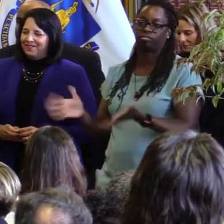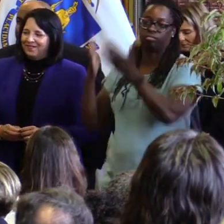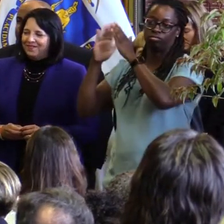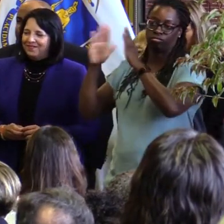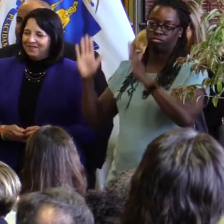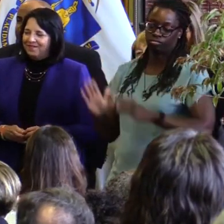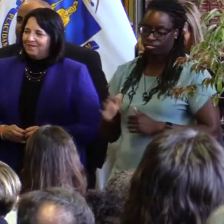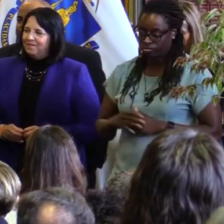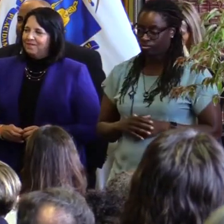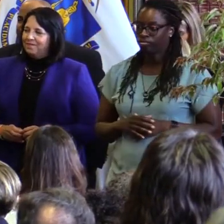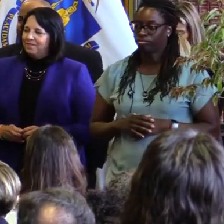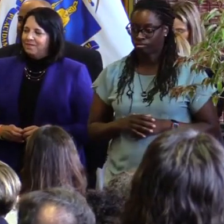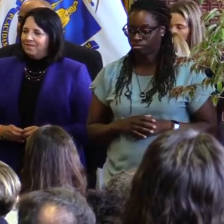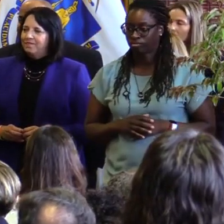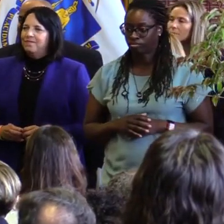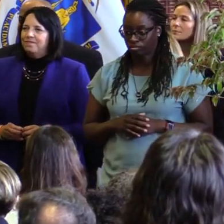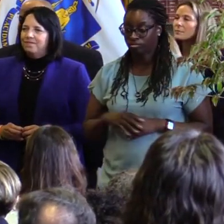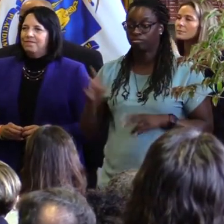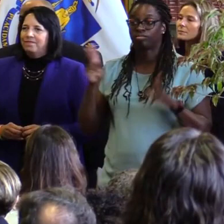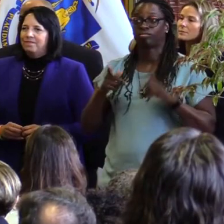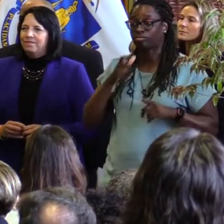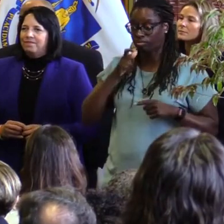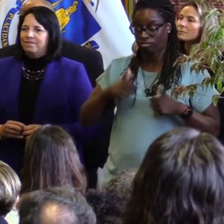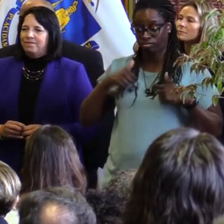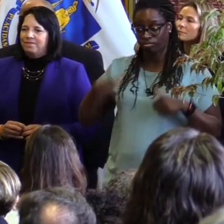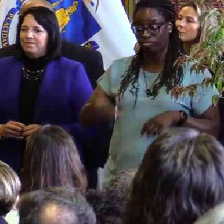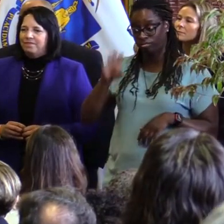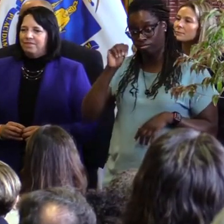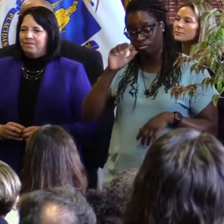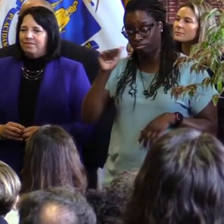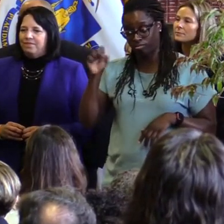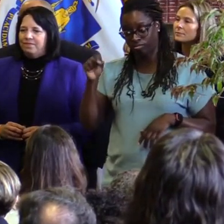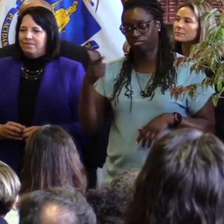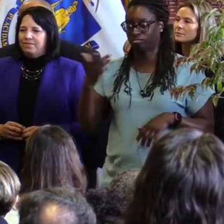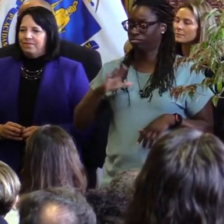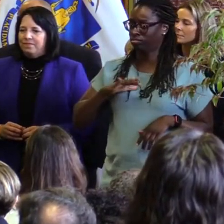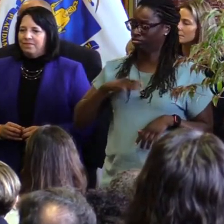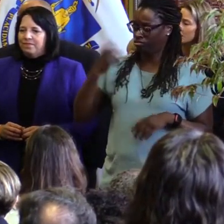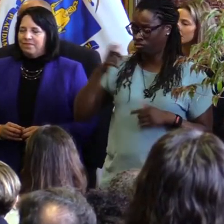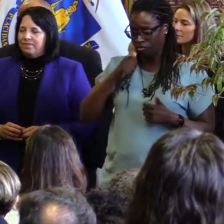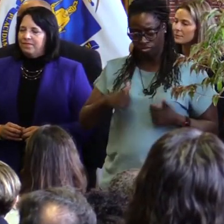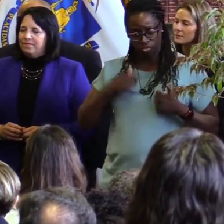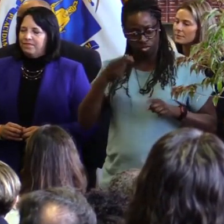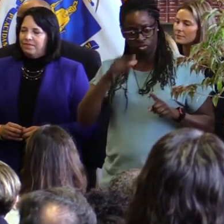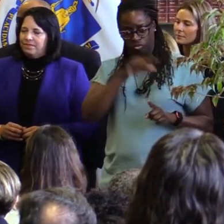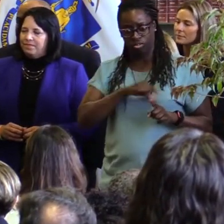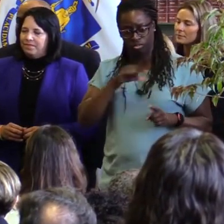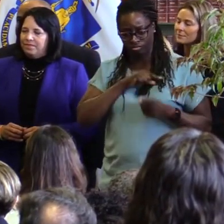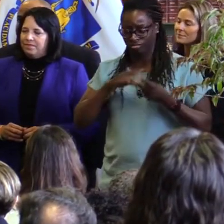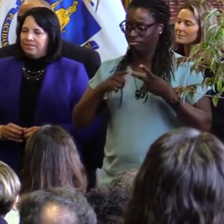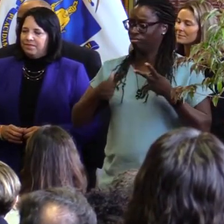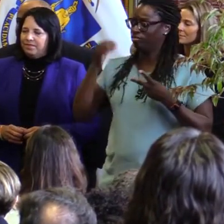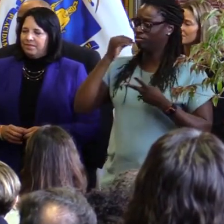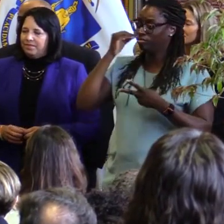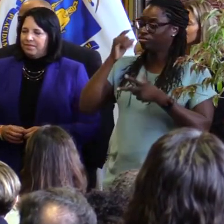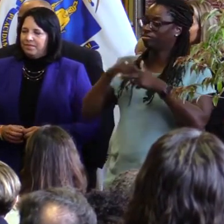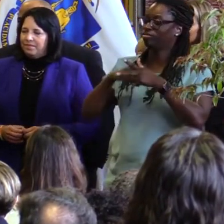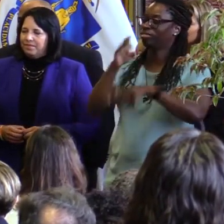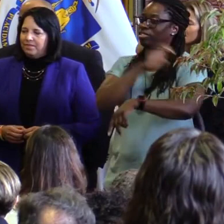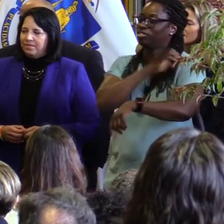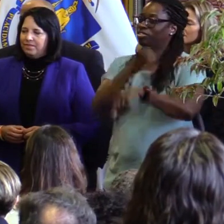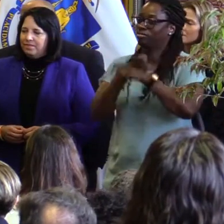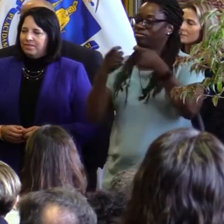affordable homes and lower energy costs. Massachusetts communities become greener, more affordable, and more